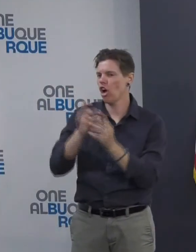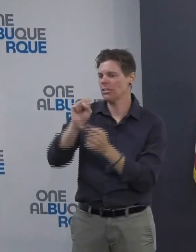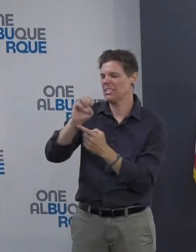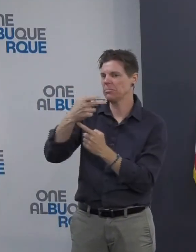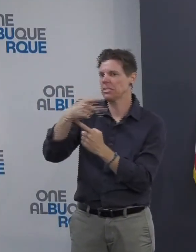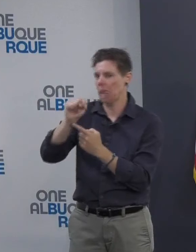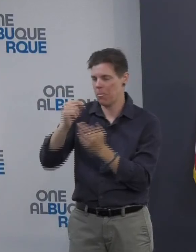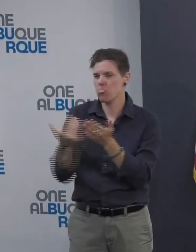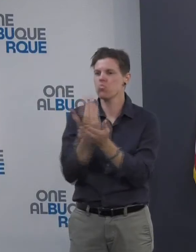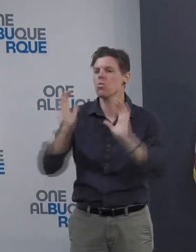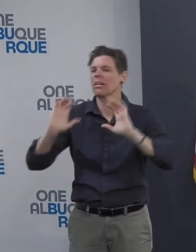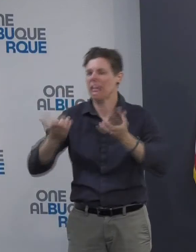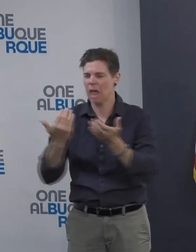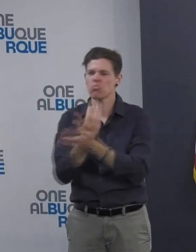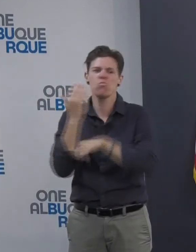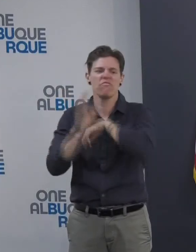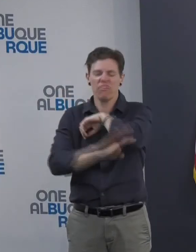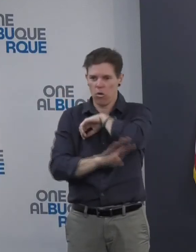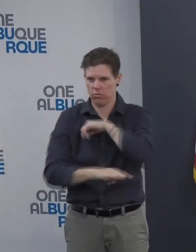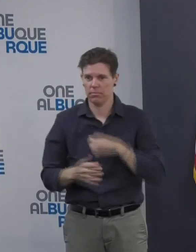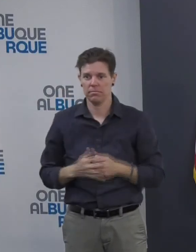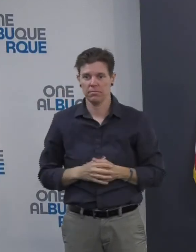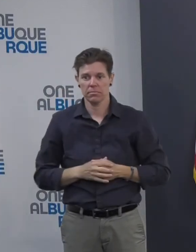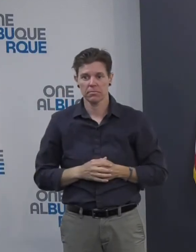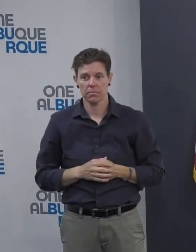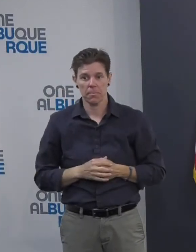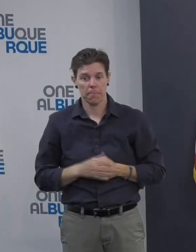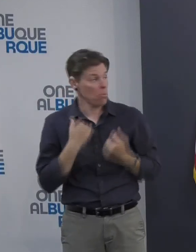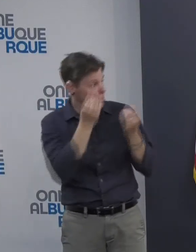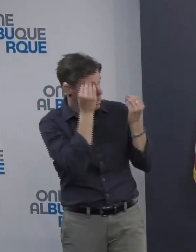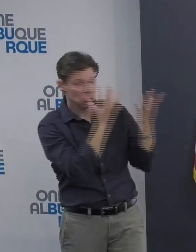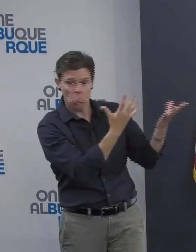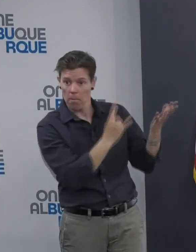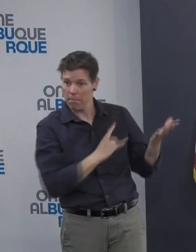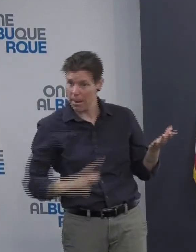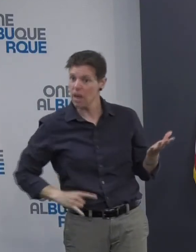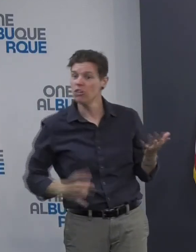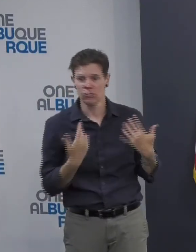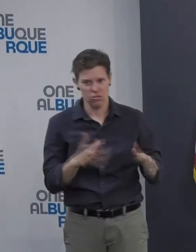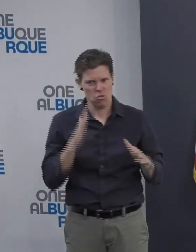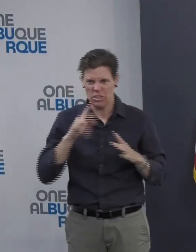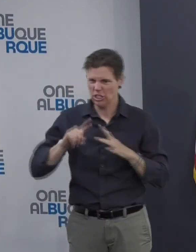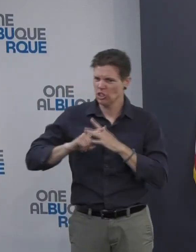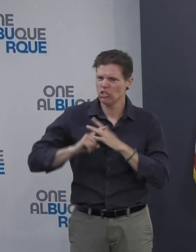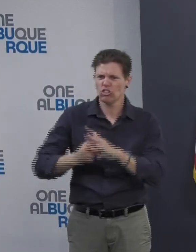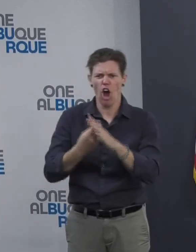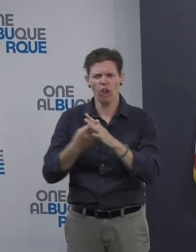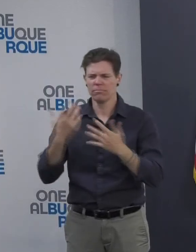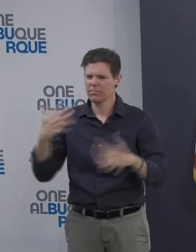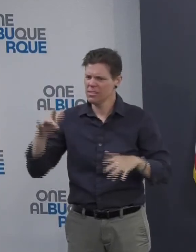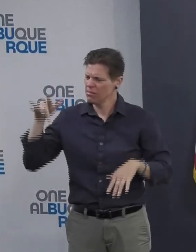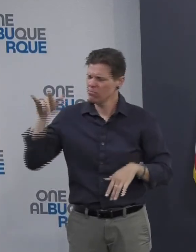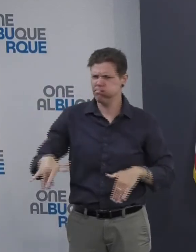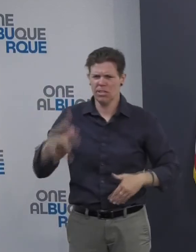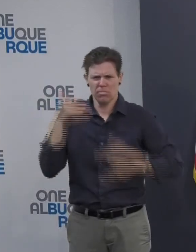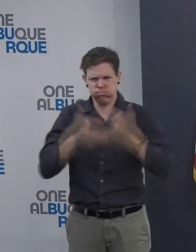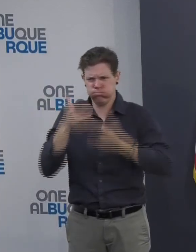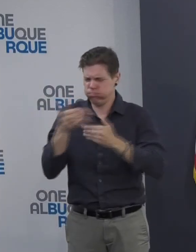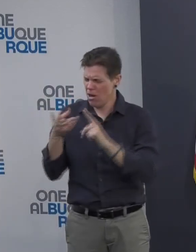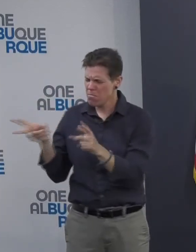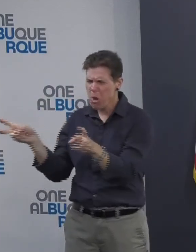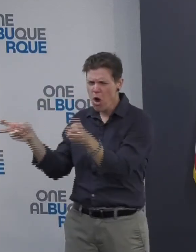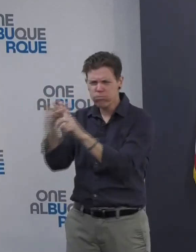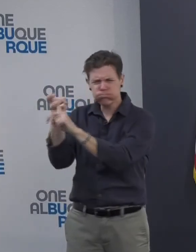keep our foot on the gas pedal. We are going to break the sound barrier for you and keep recruiting as best as we